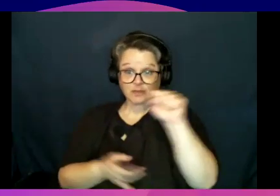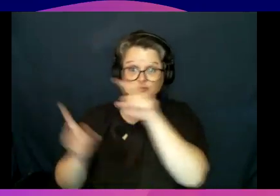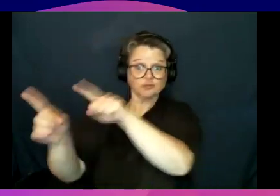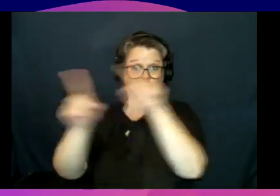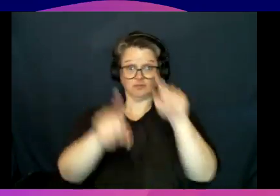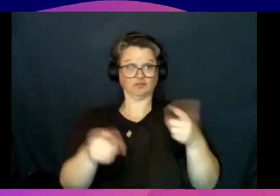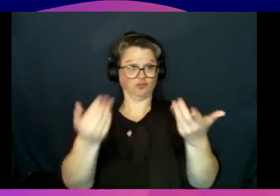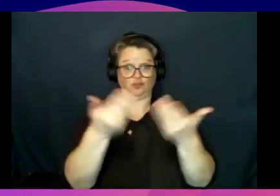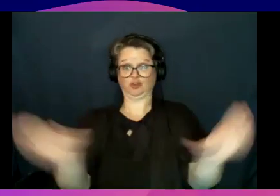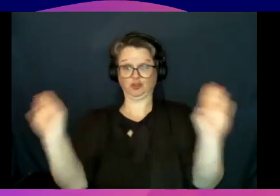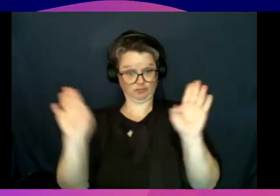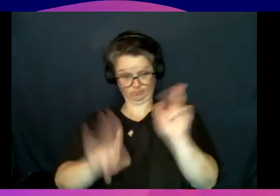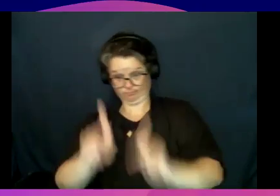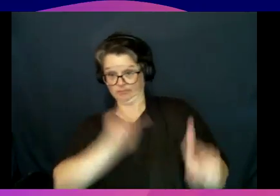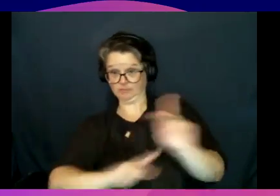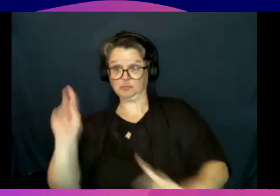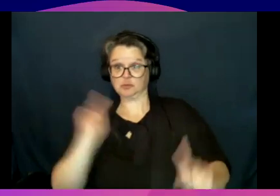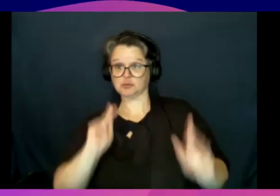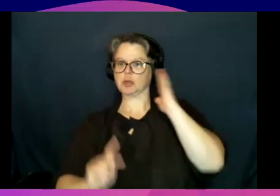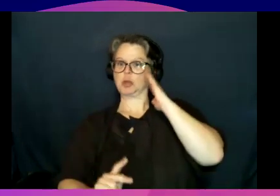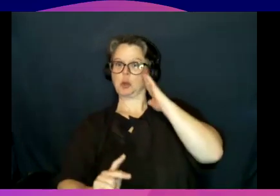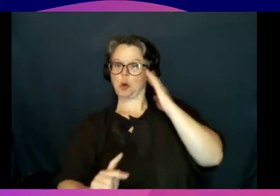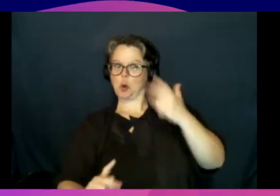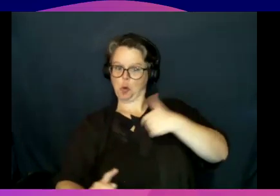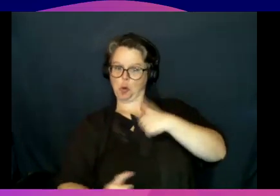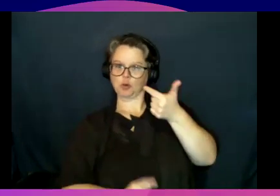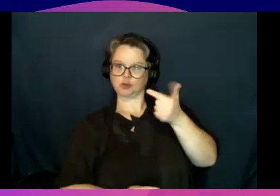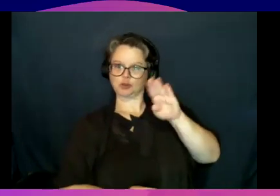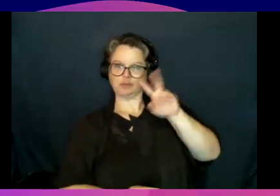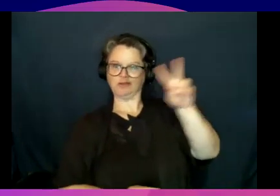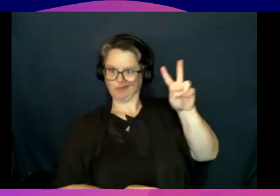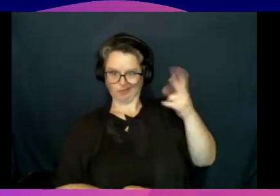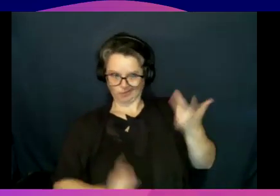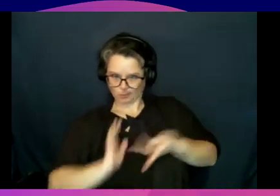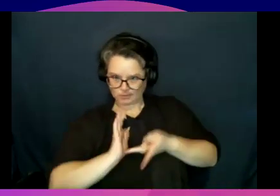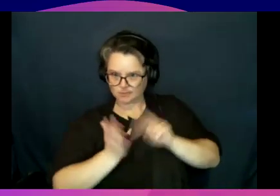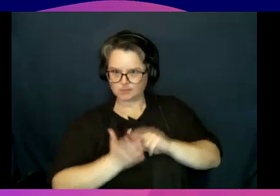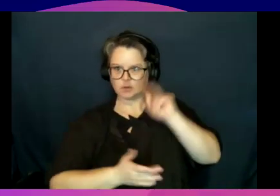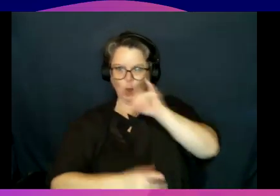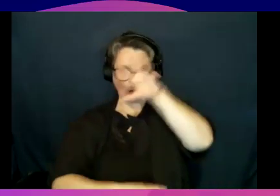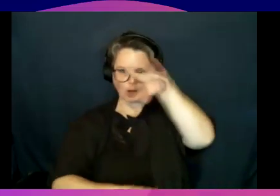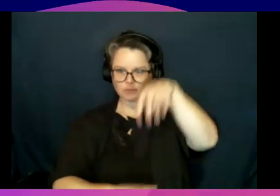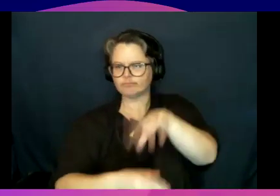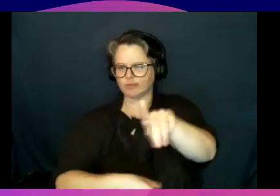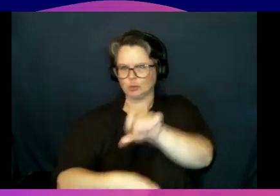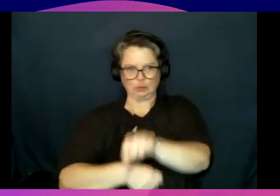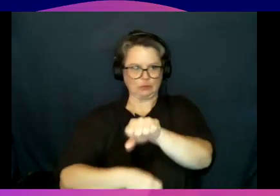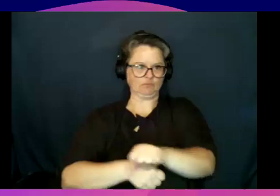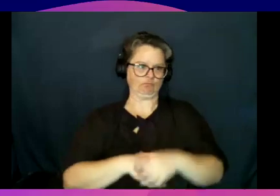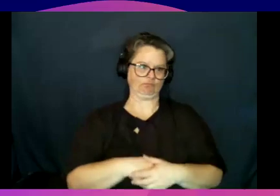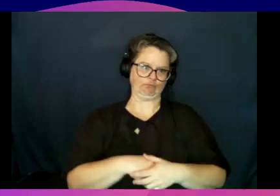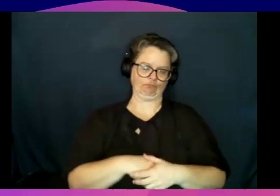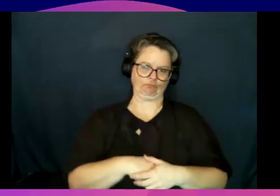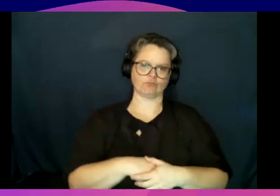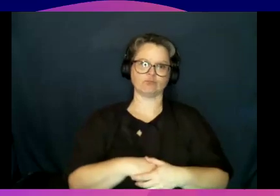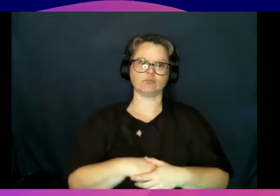We're also going to be looking at gathering data and research on issues of worker well-being. We need data to be able to